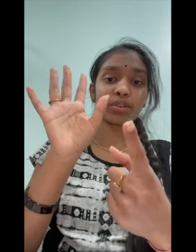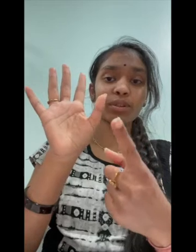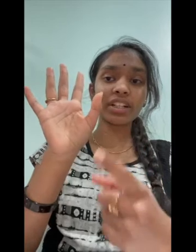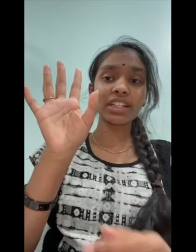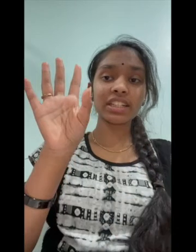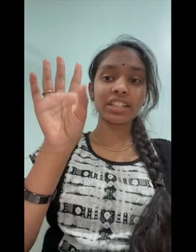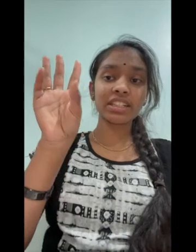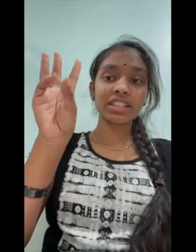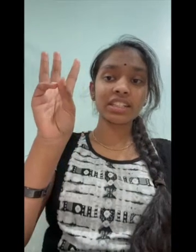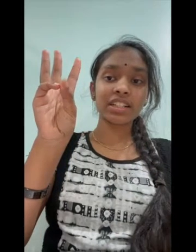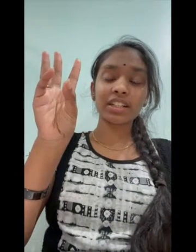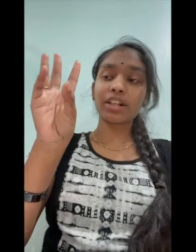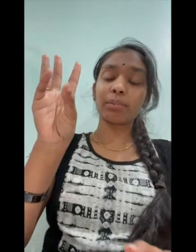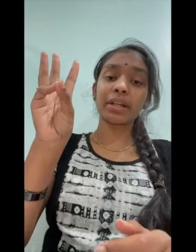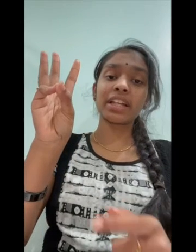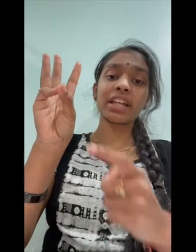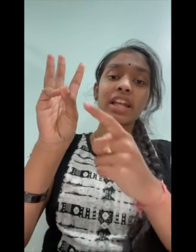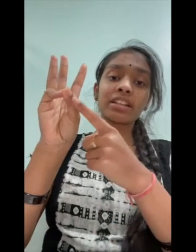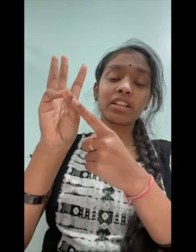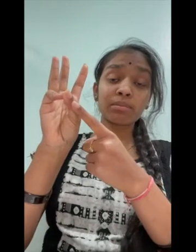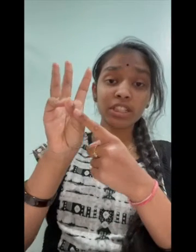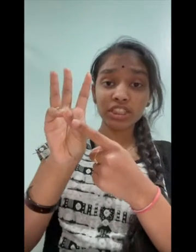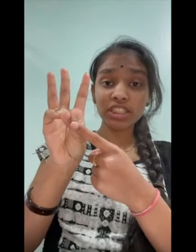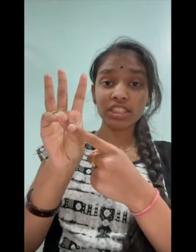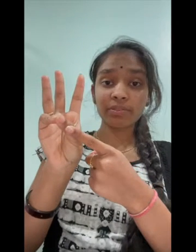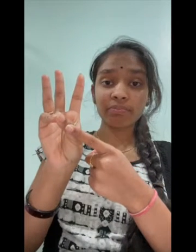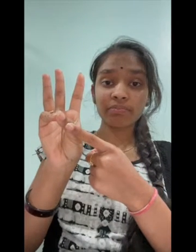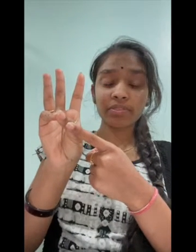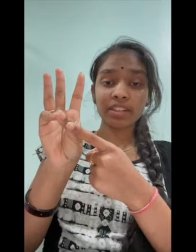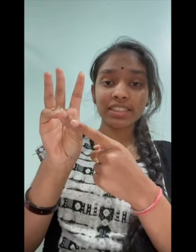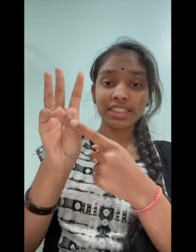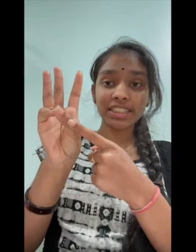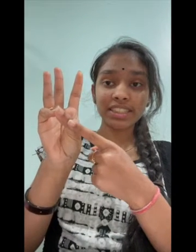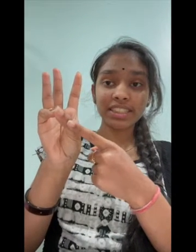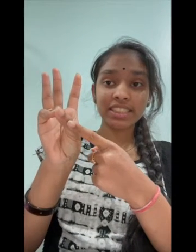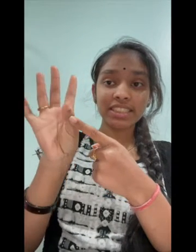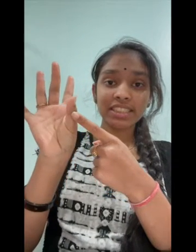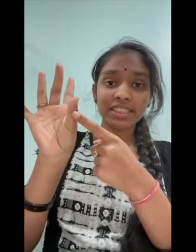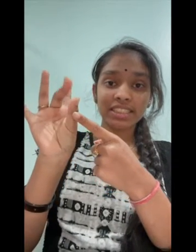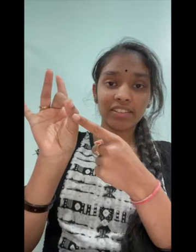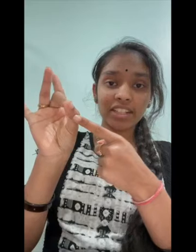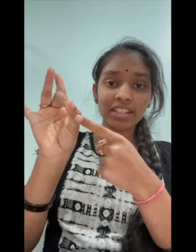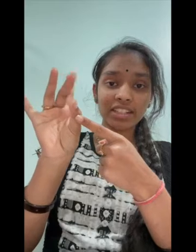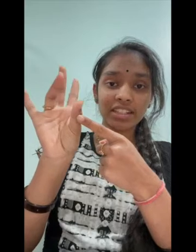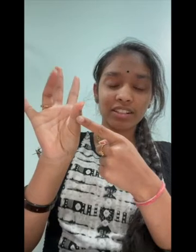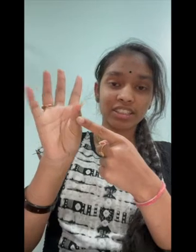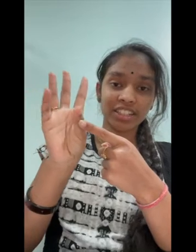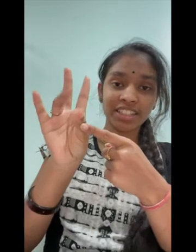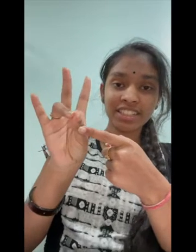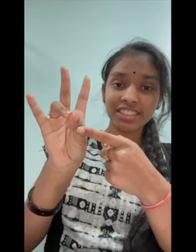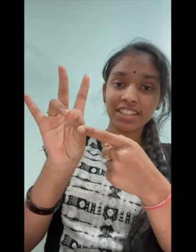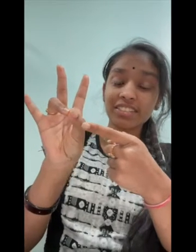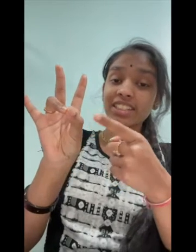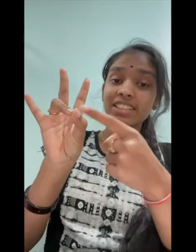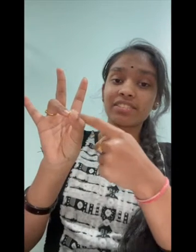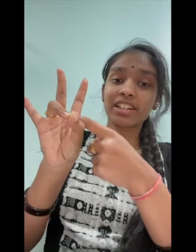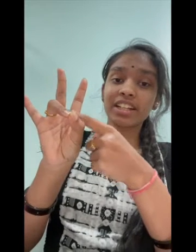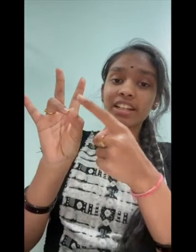forward. Your pinky and thumb touches. 6, 7. 7 is the ring and